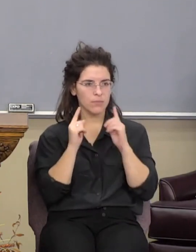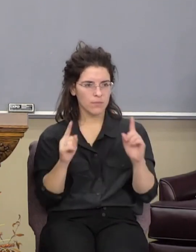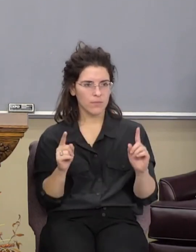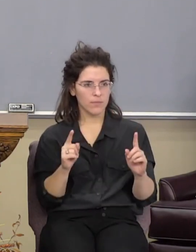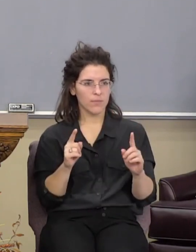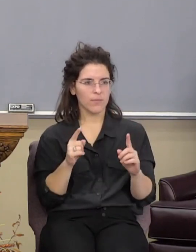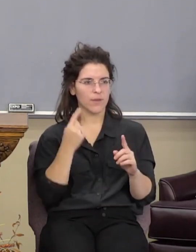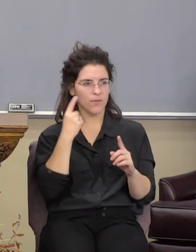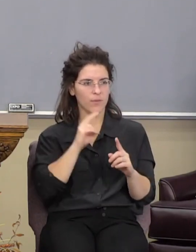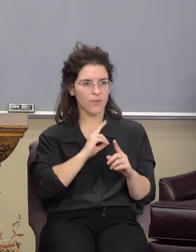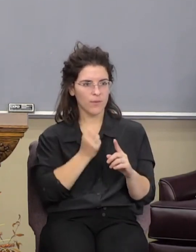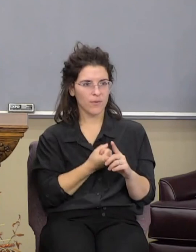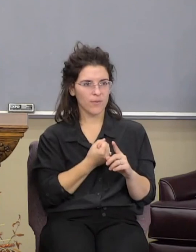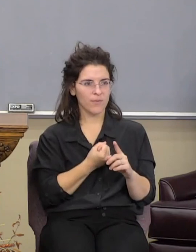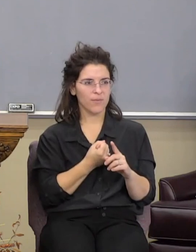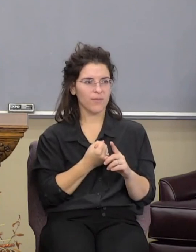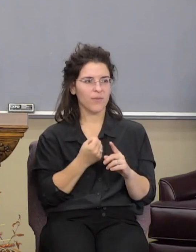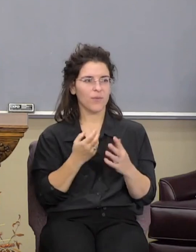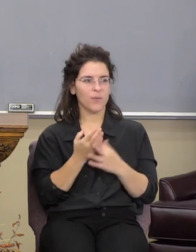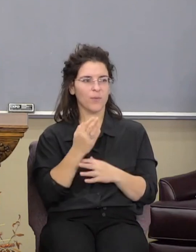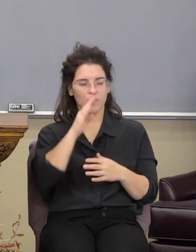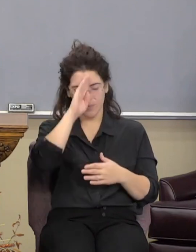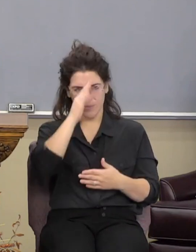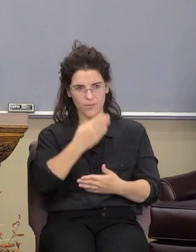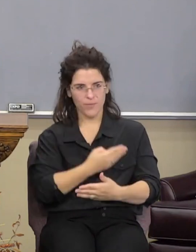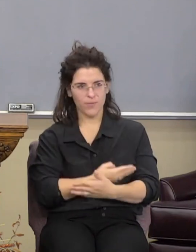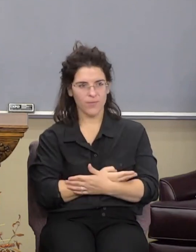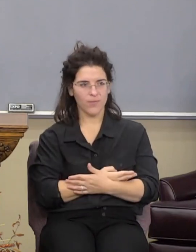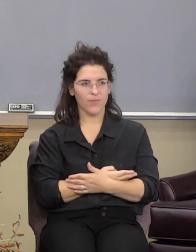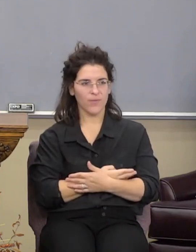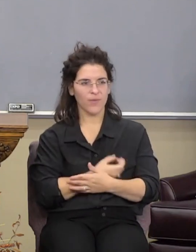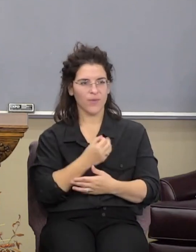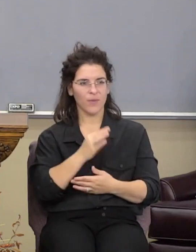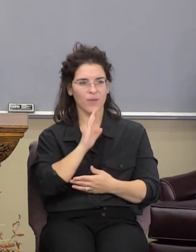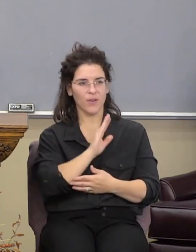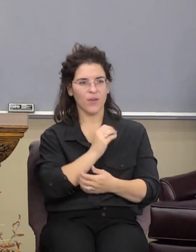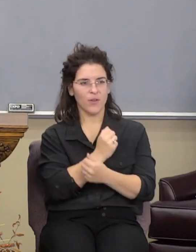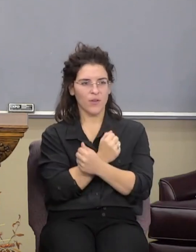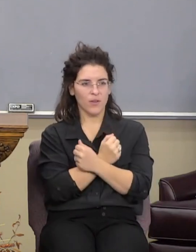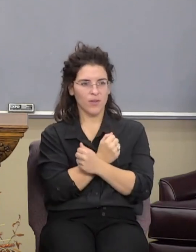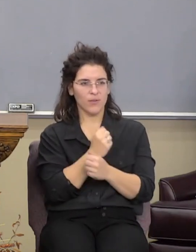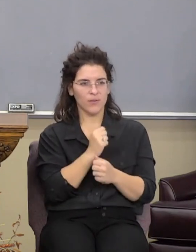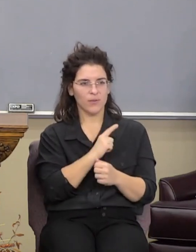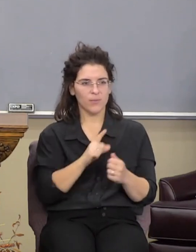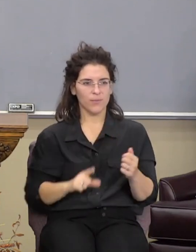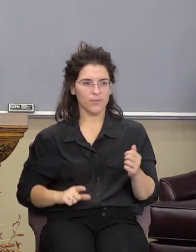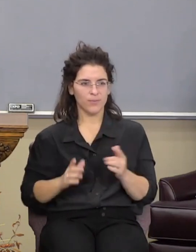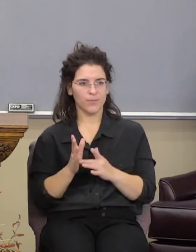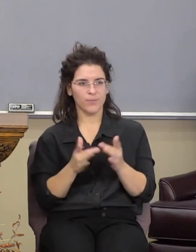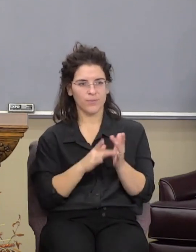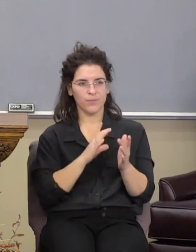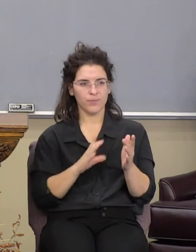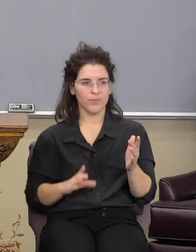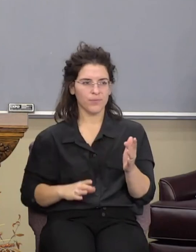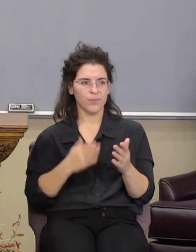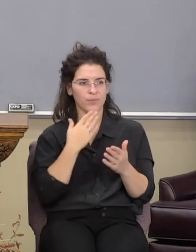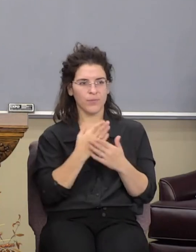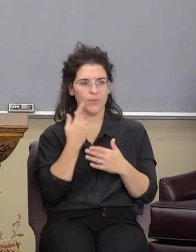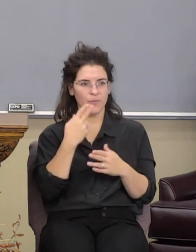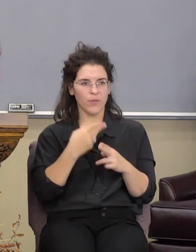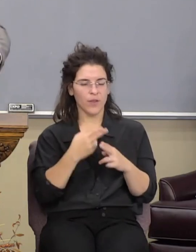it for us through the Son of your, through the Son of your love, the Lord Jesus Christ. We thank you for it in his name. Amen.